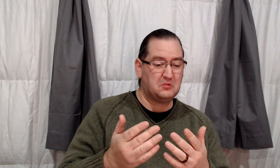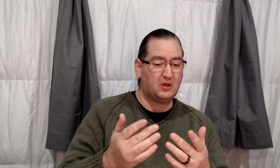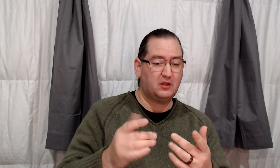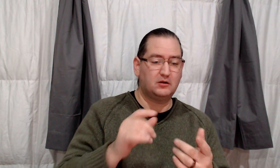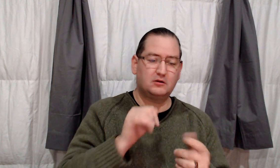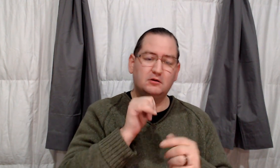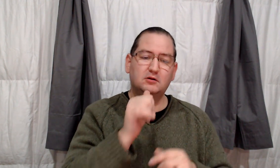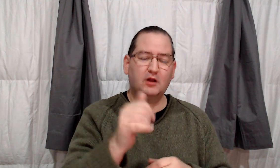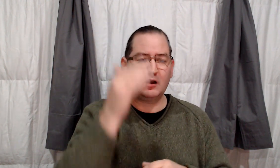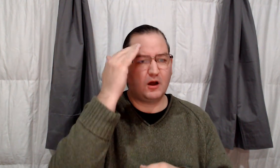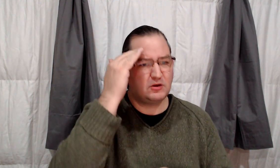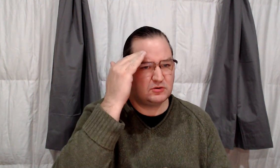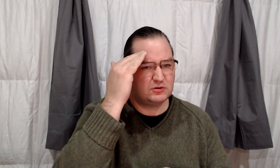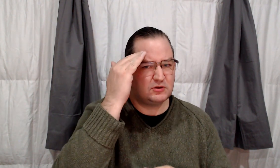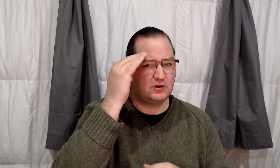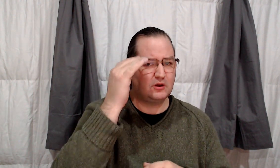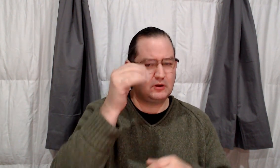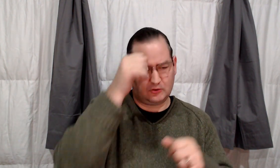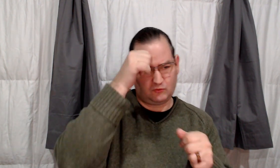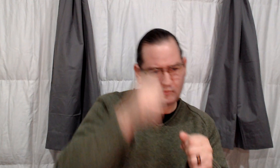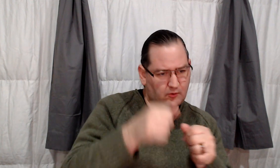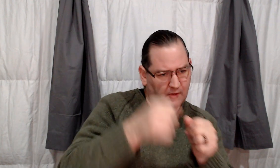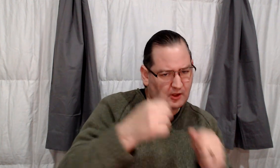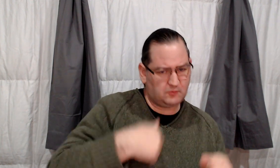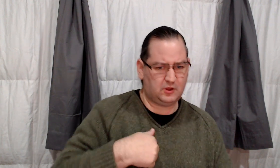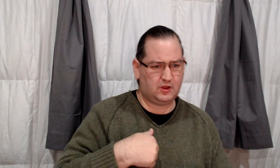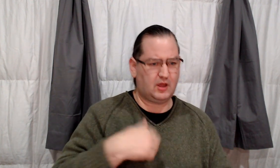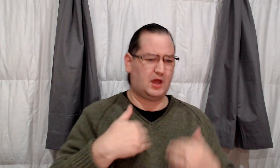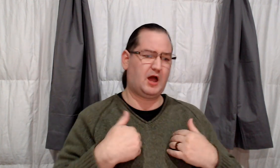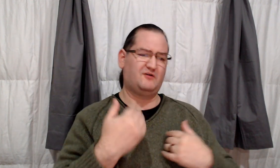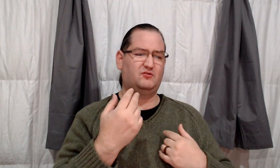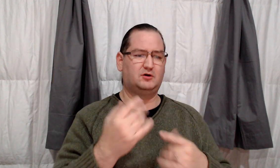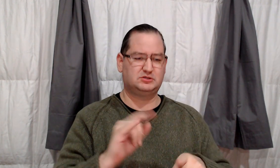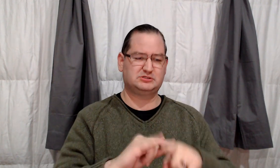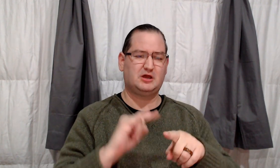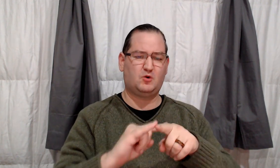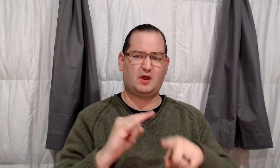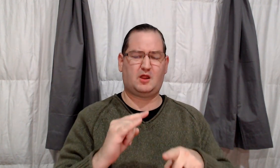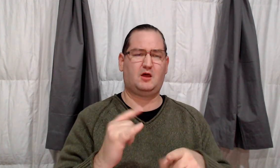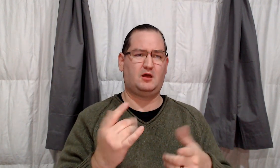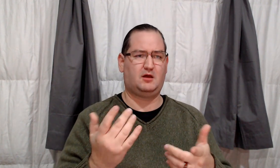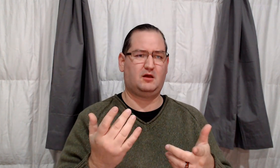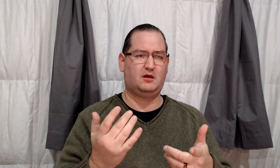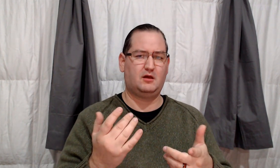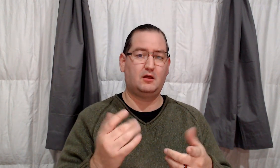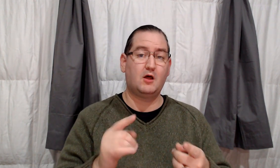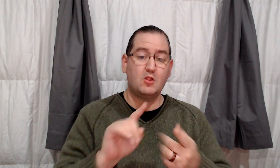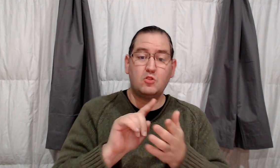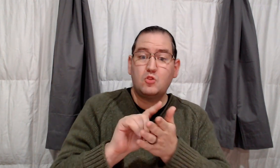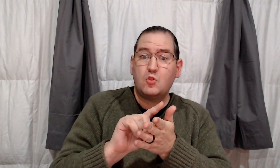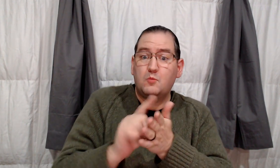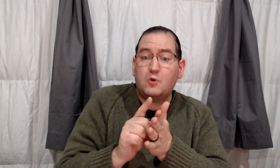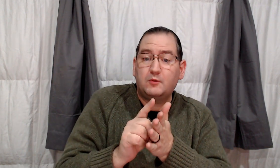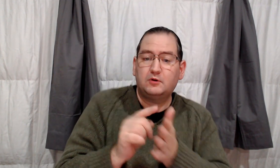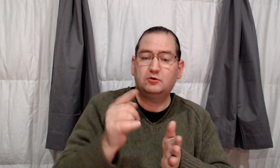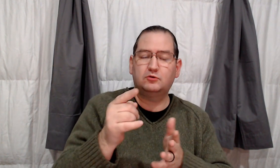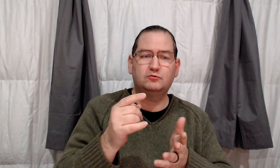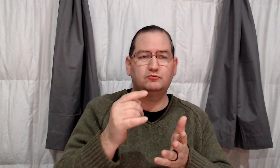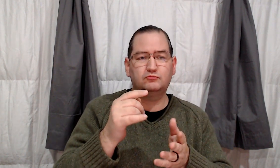me, have a cigarette. And the moment you created that part of you that smokes, you no